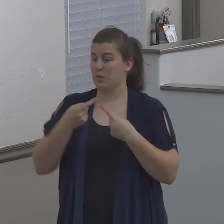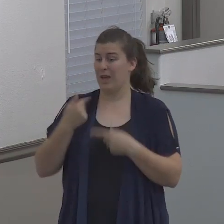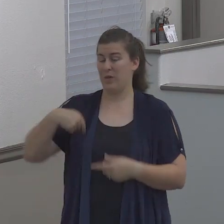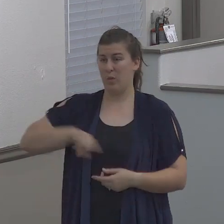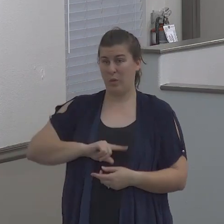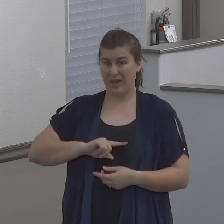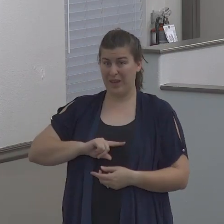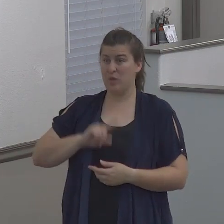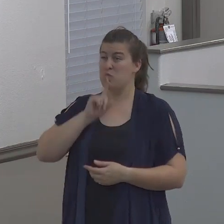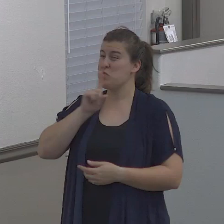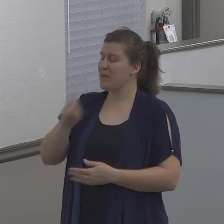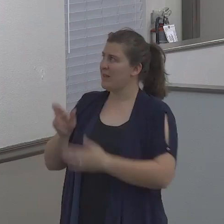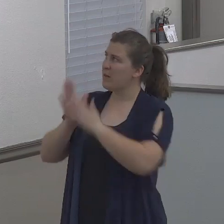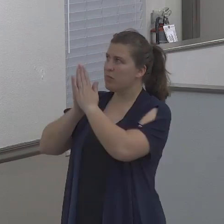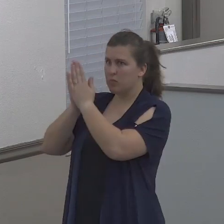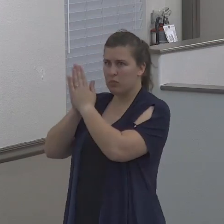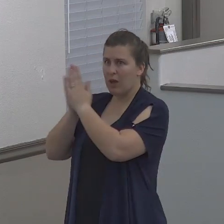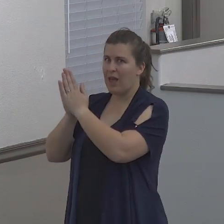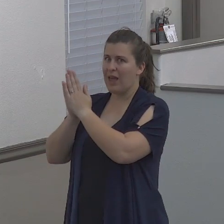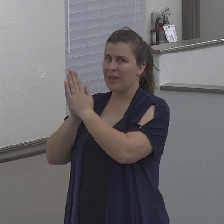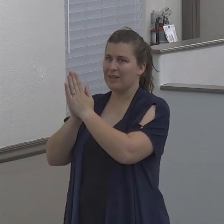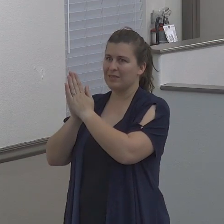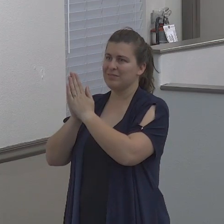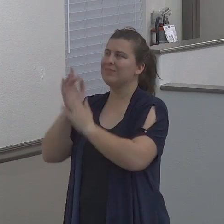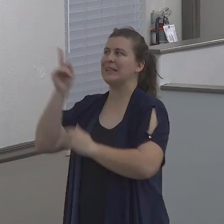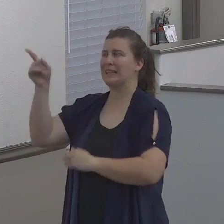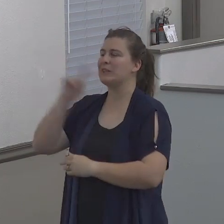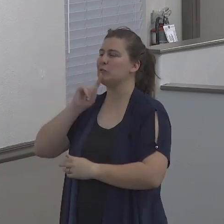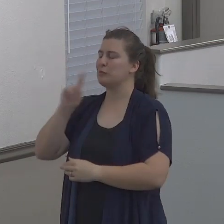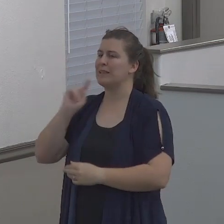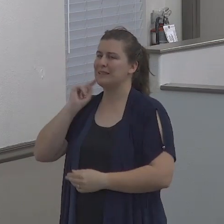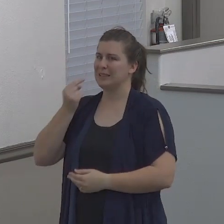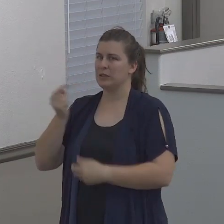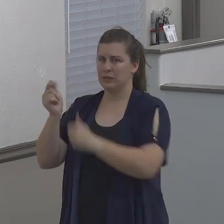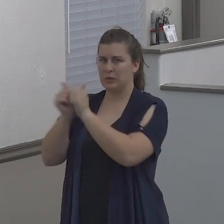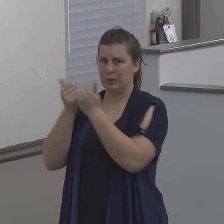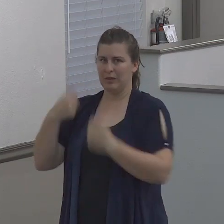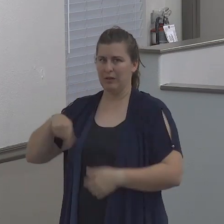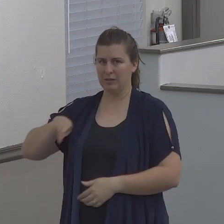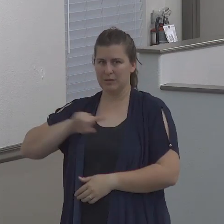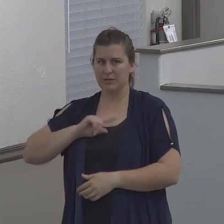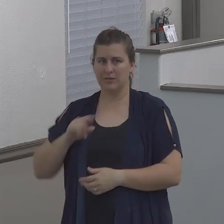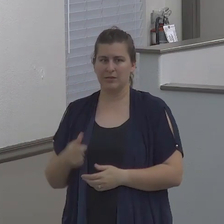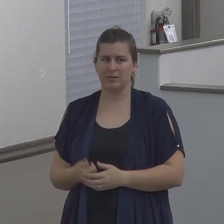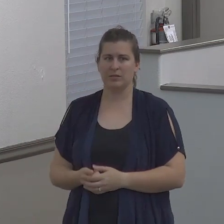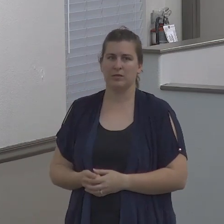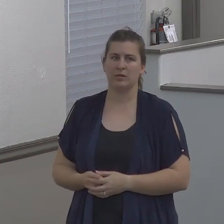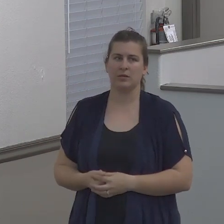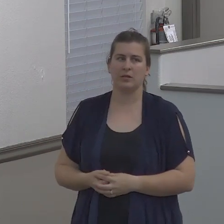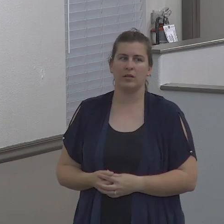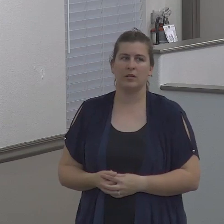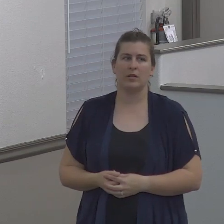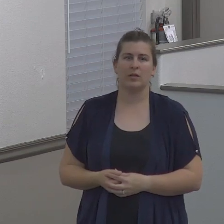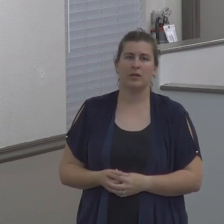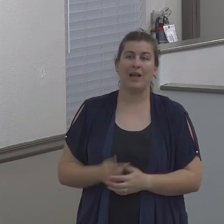And you know what? When we get down to business with God, sometimes it's then that God gets down to business with us.